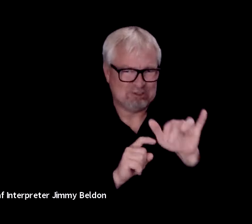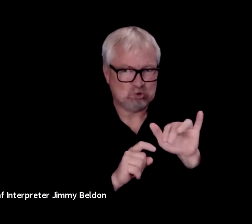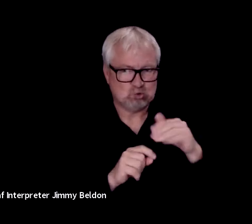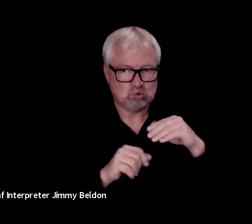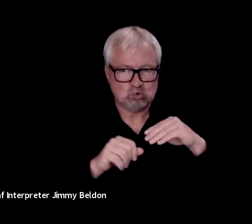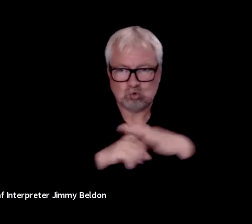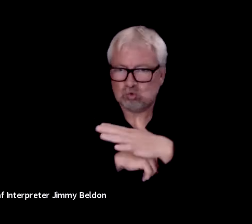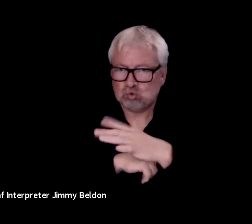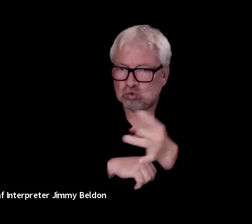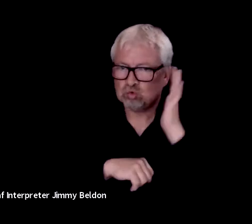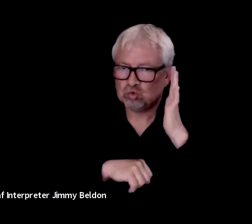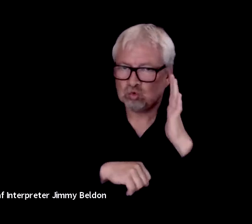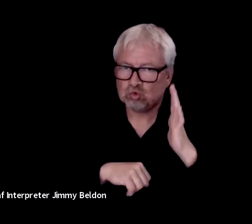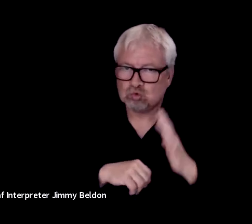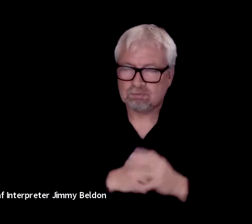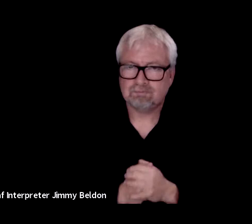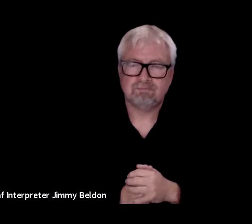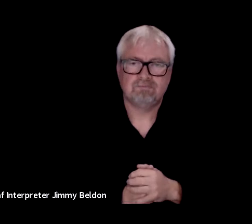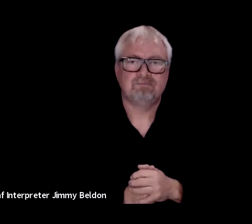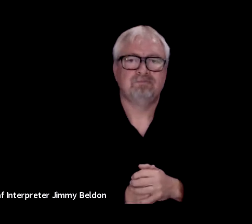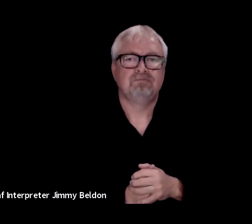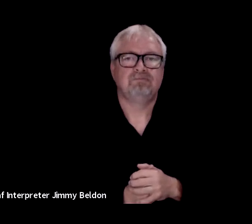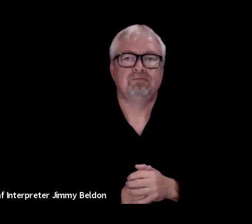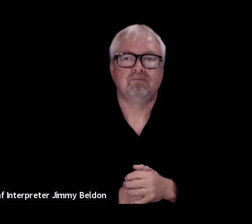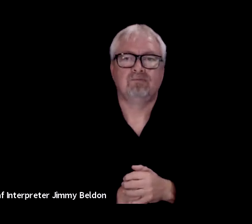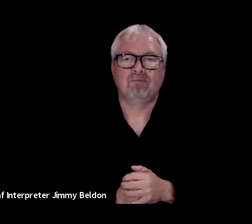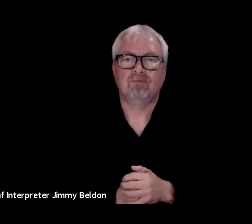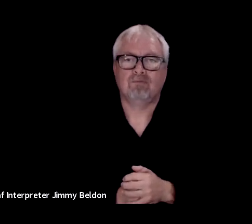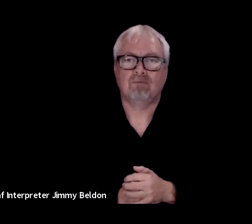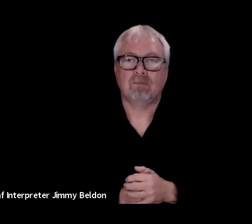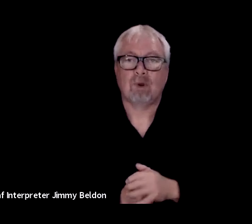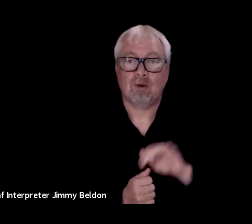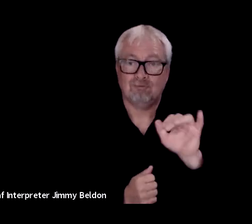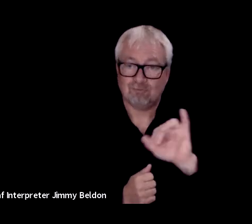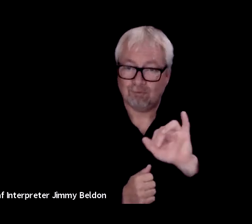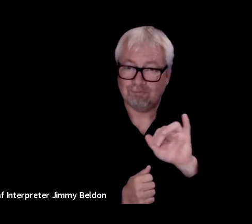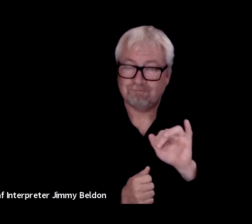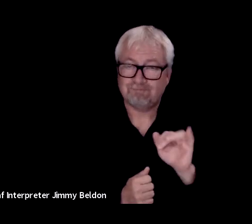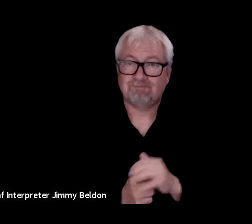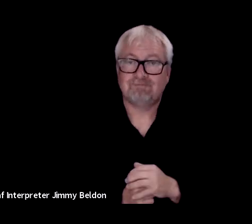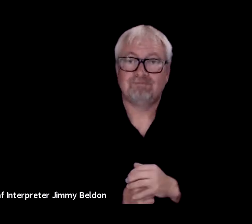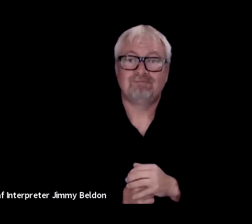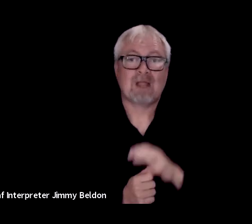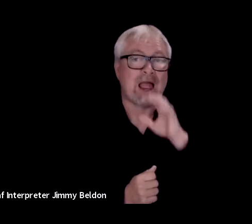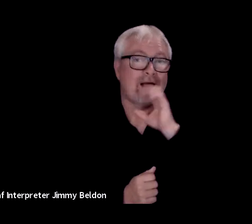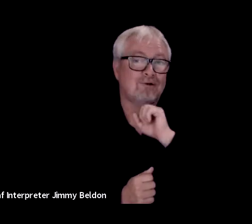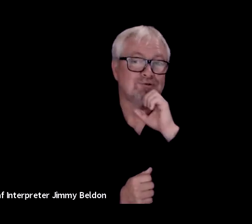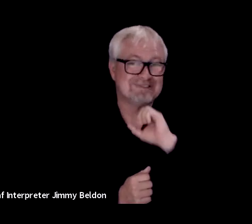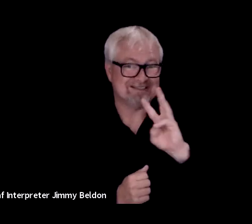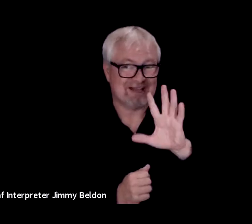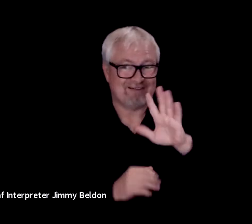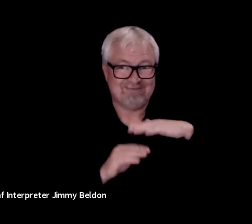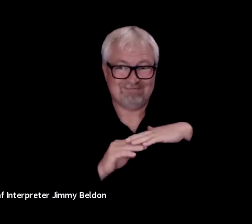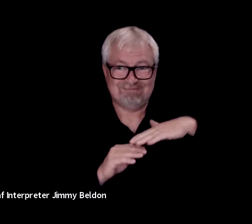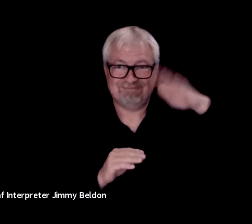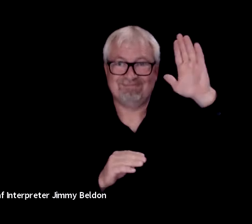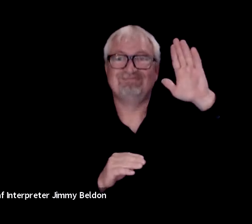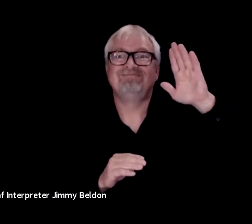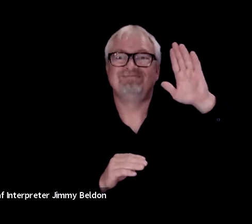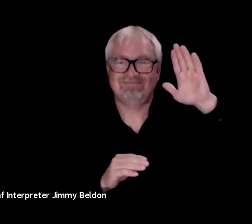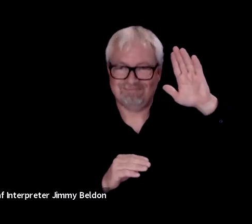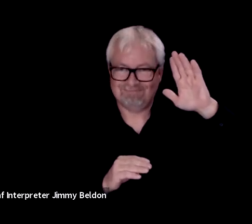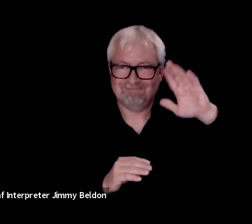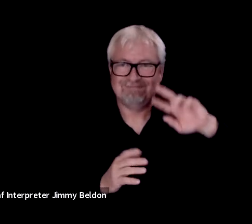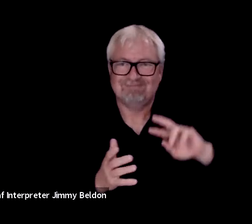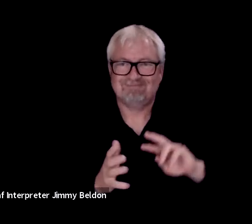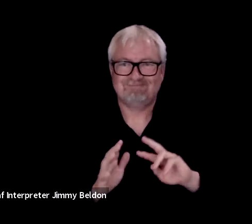first vaccinated and the longest out from that initial series of vaccination. So that's part of why